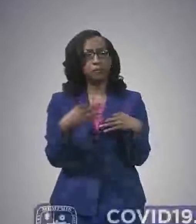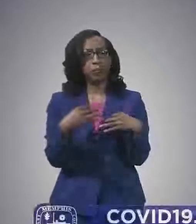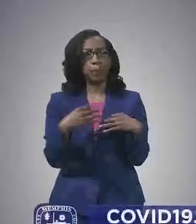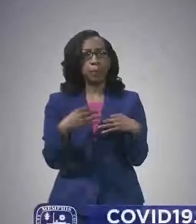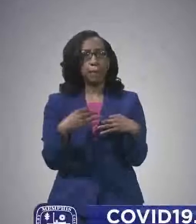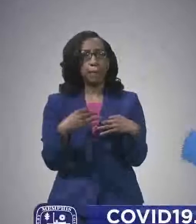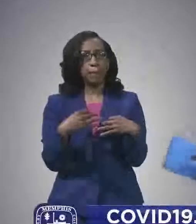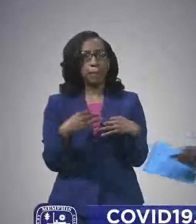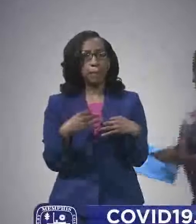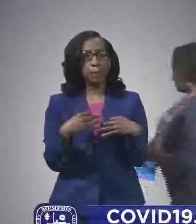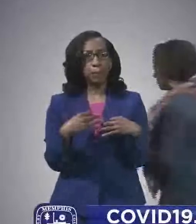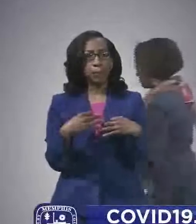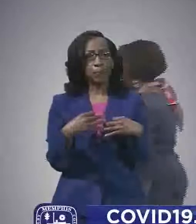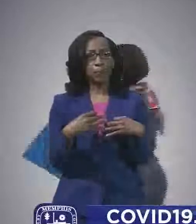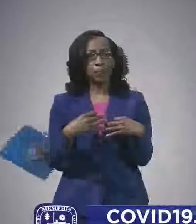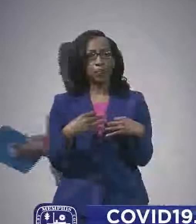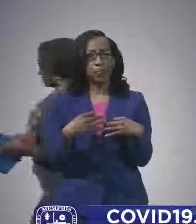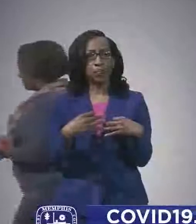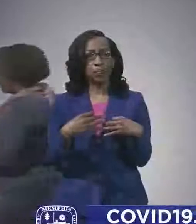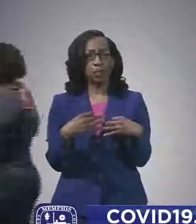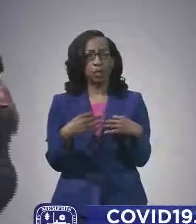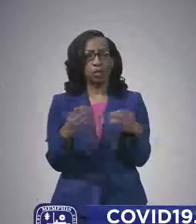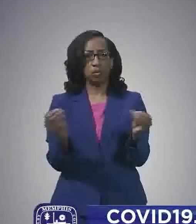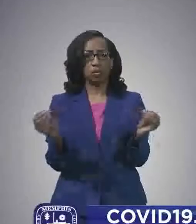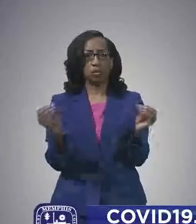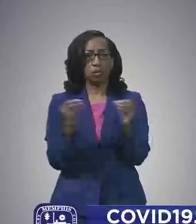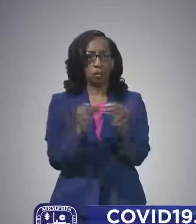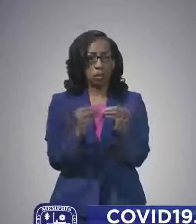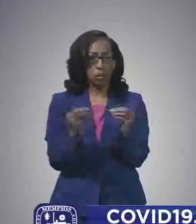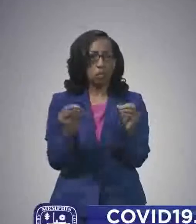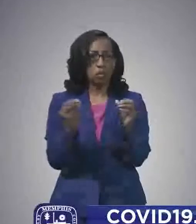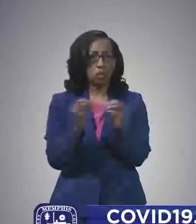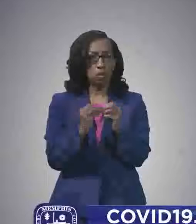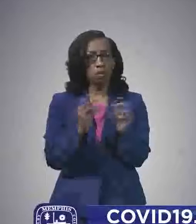how these rising cases are